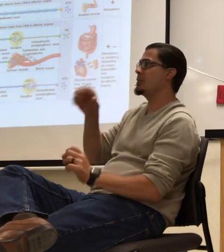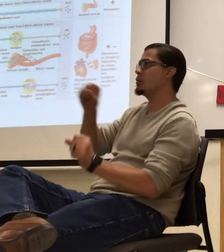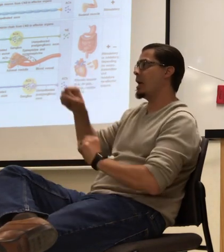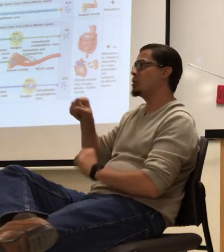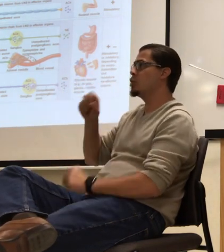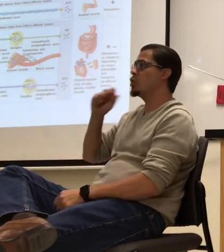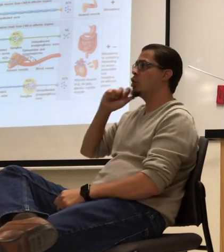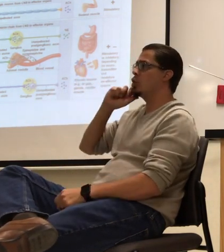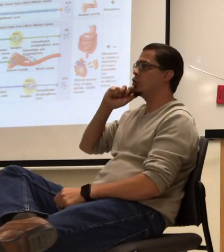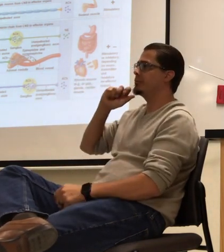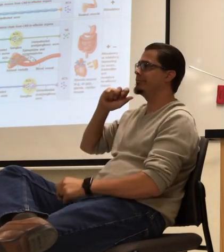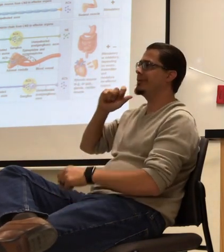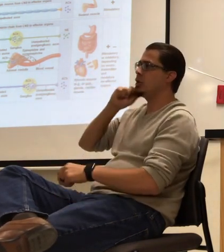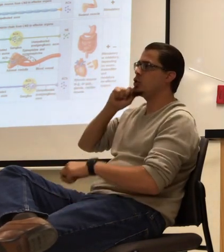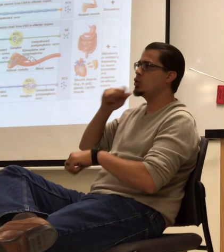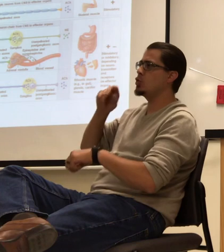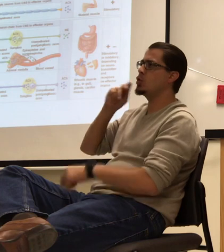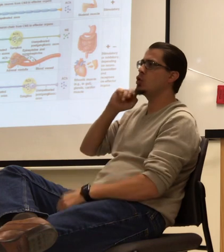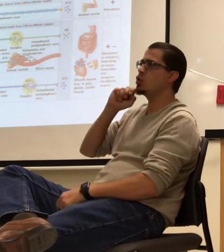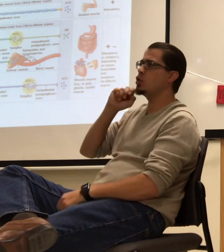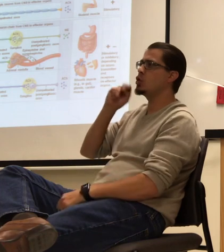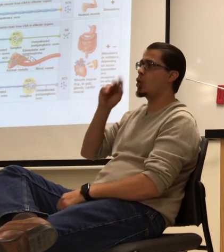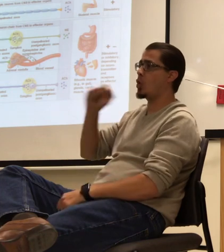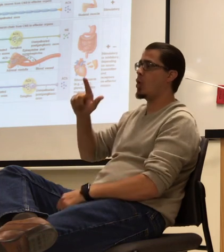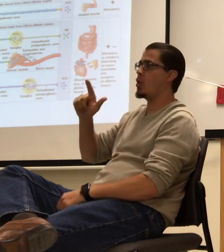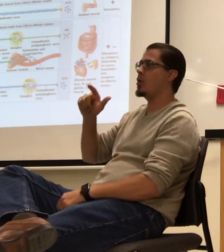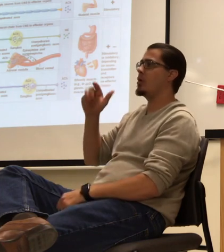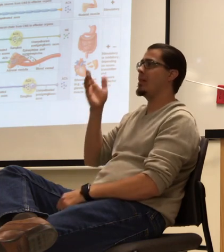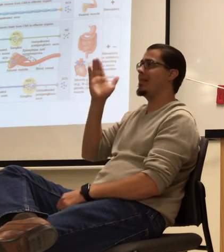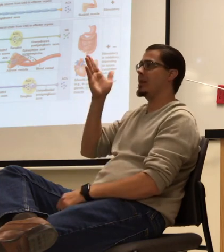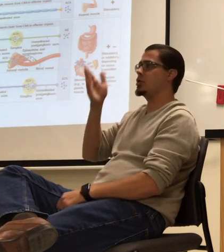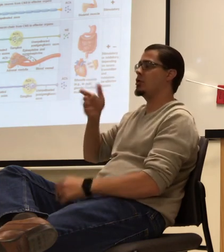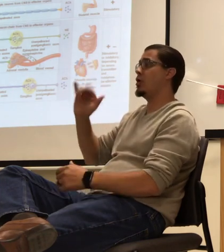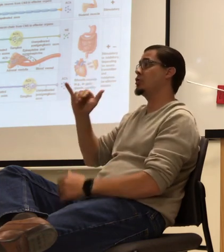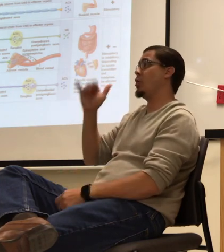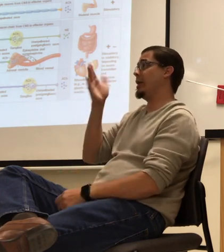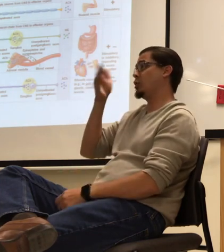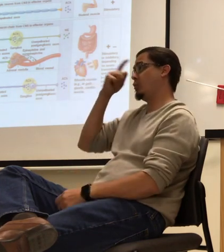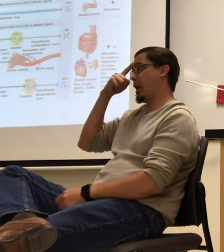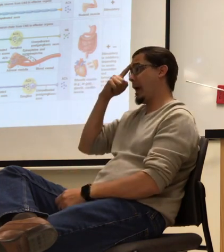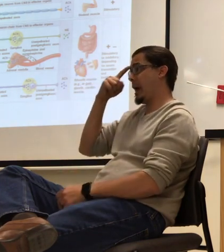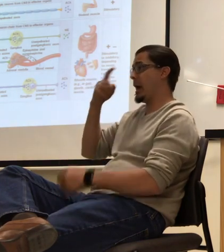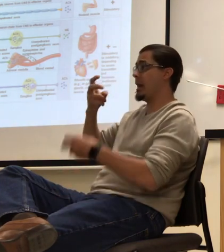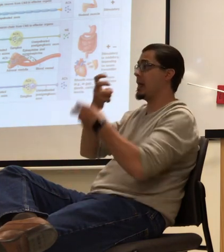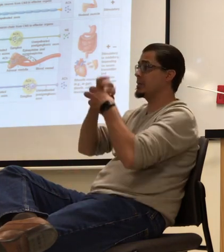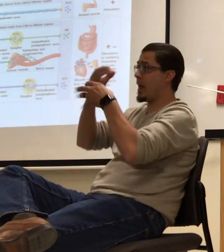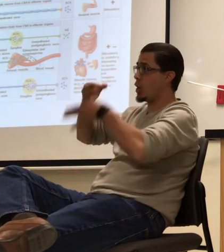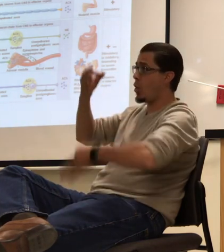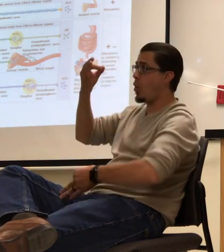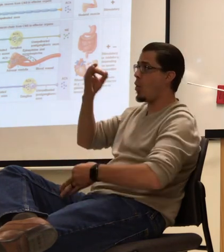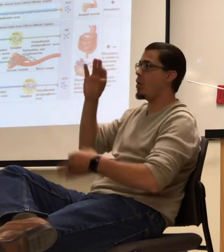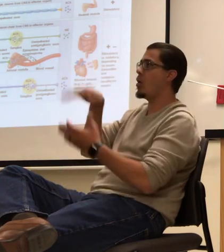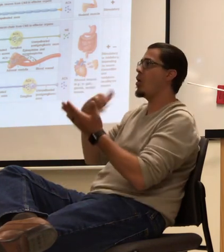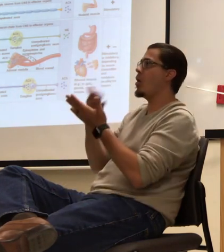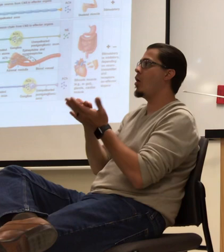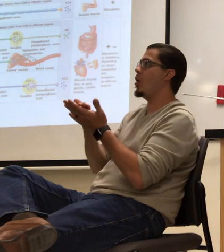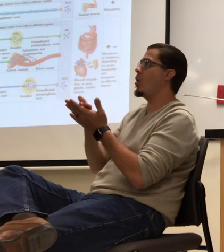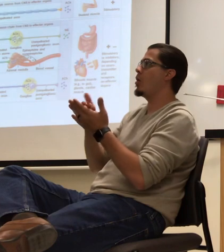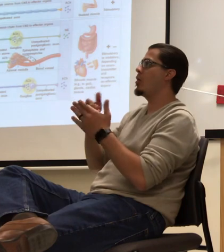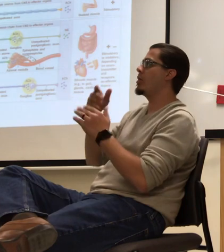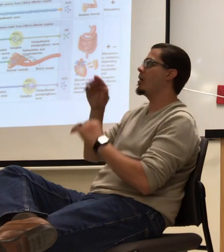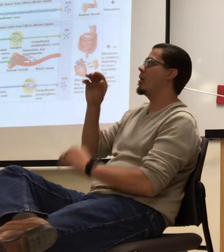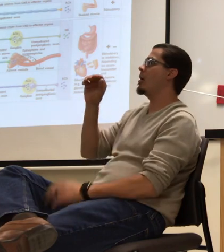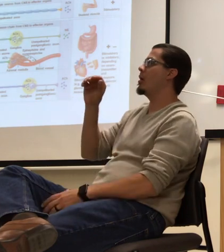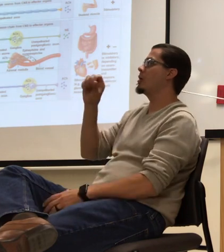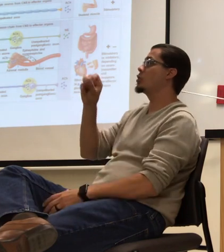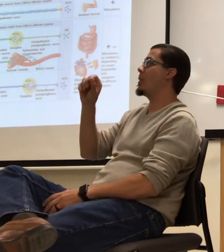neurotissue. Well, that was lecture exam 4. But we also had a lecture on the brain. We also had a lecture on the spinal cord. And those are all, well, you still